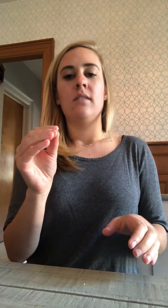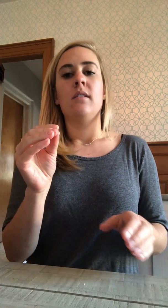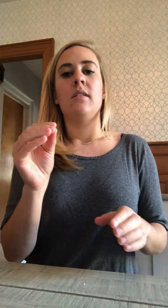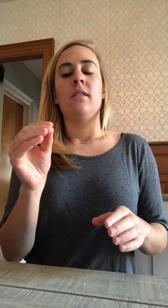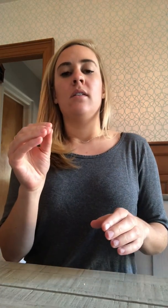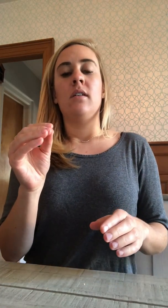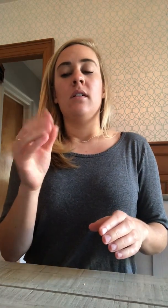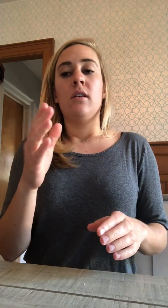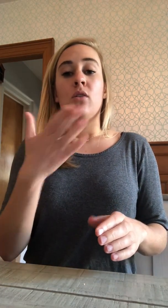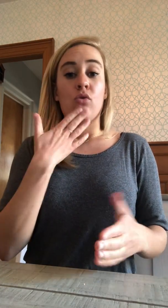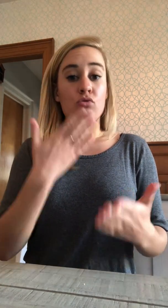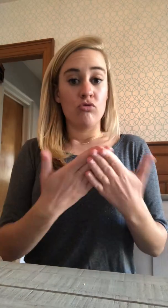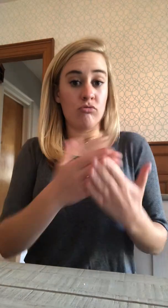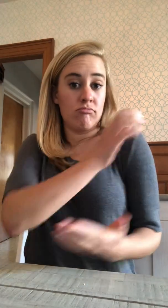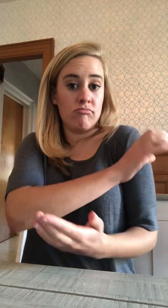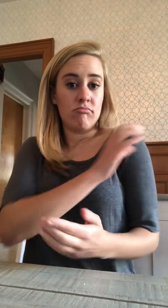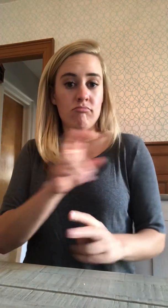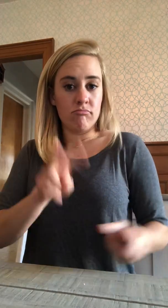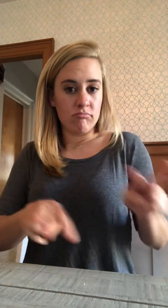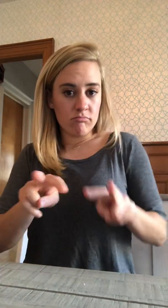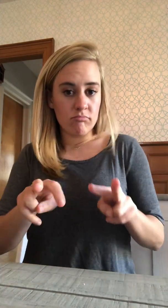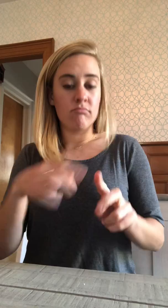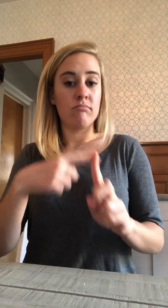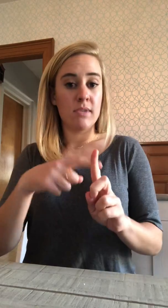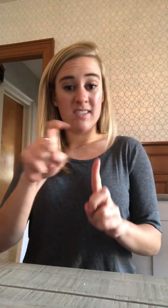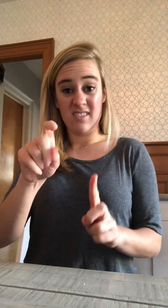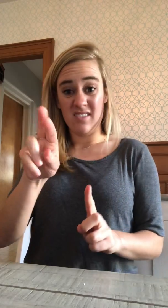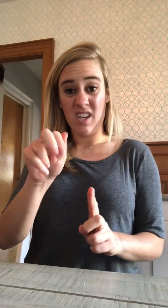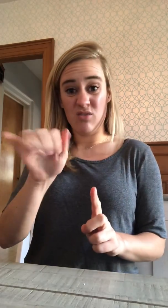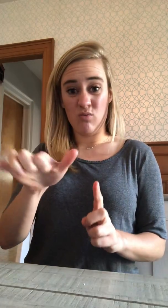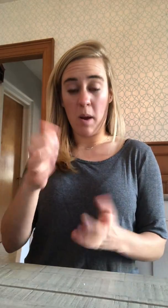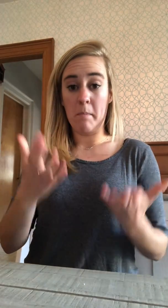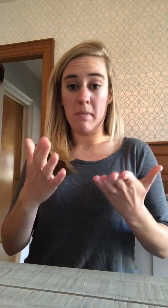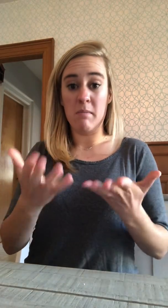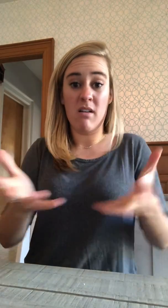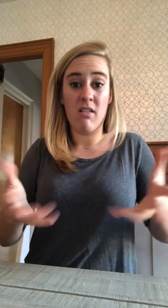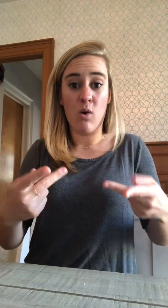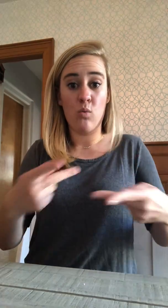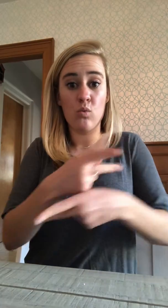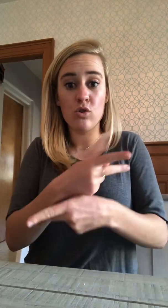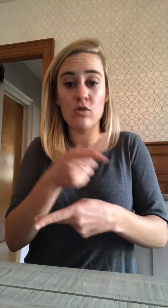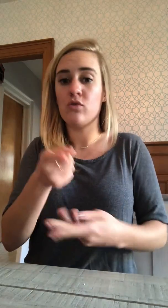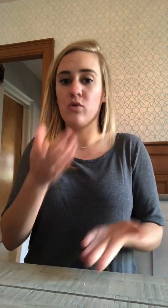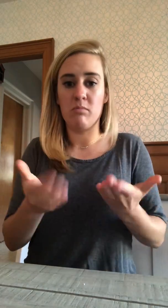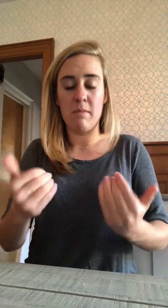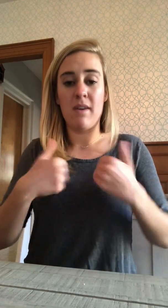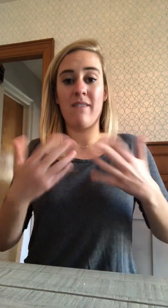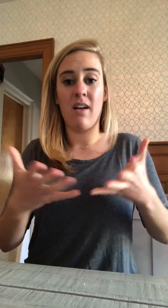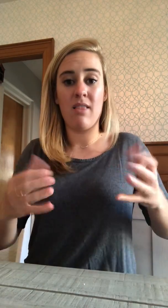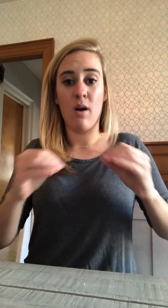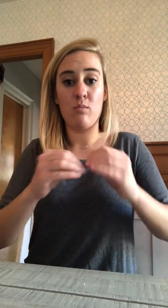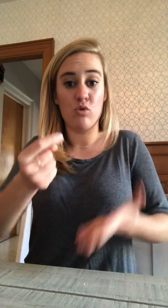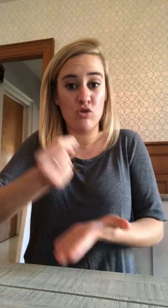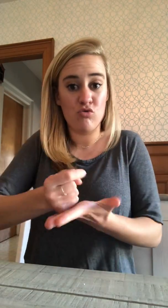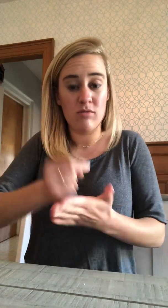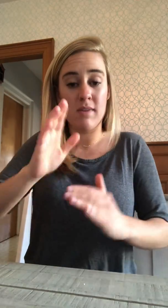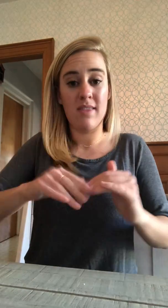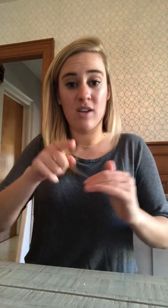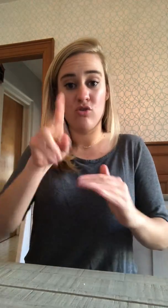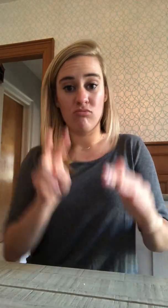clinical exam and radiographs might be much worse. So you might end up having much more treatment than you bargained for. And you